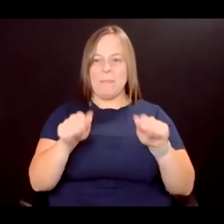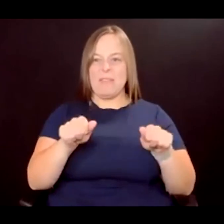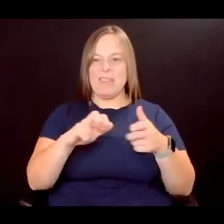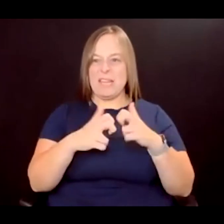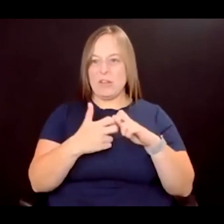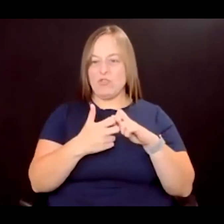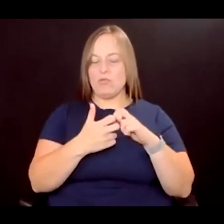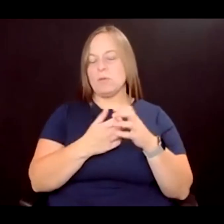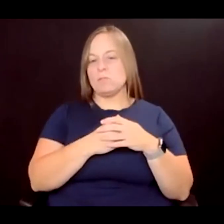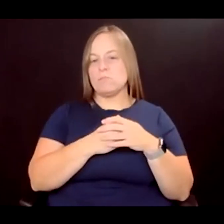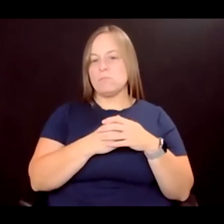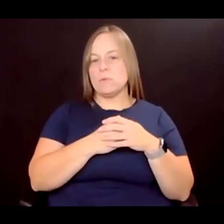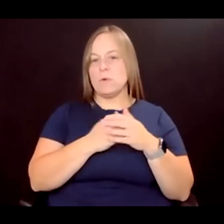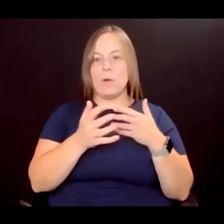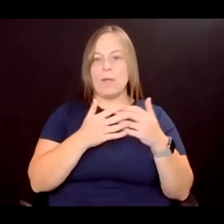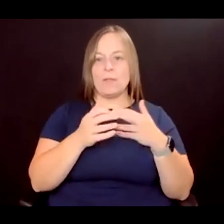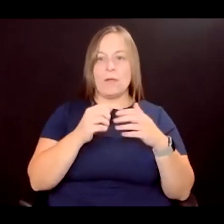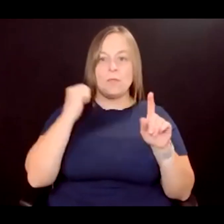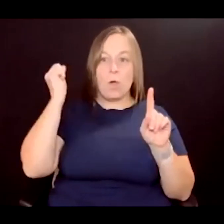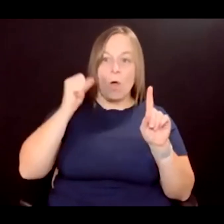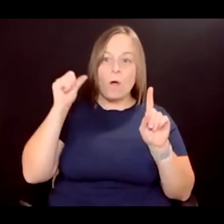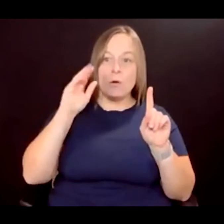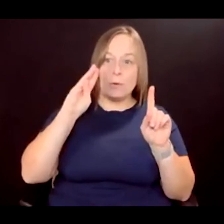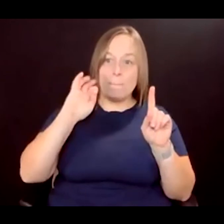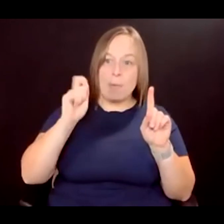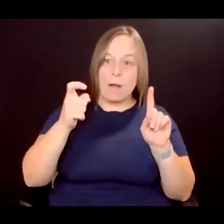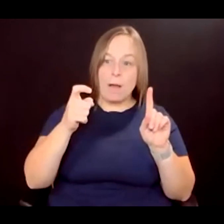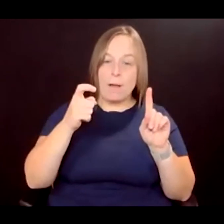put any questions you may have in the chat.